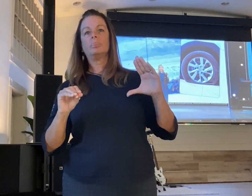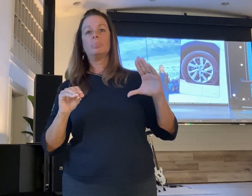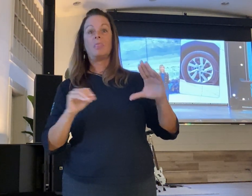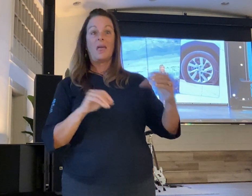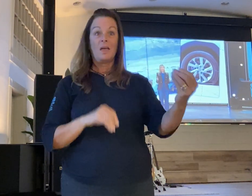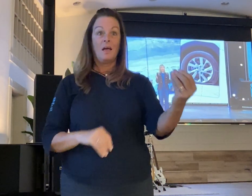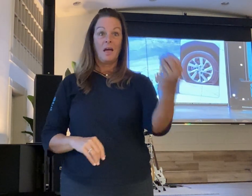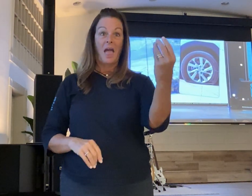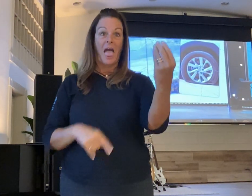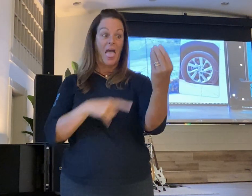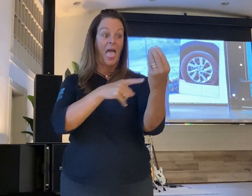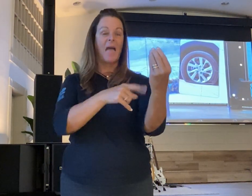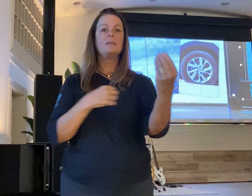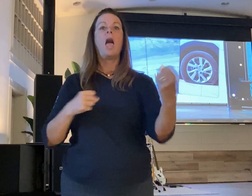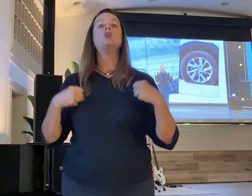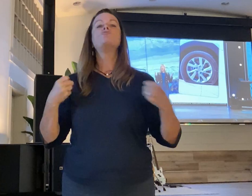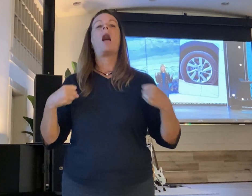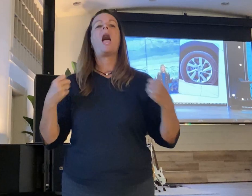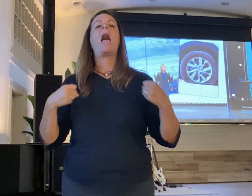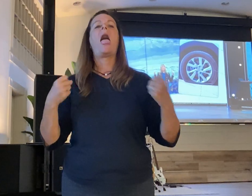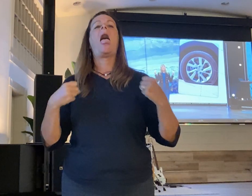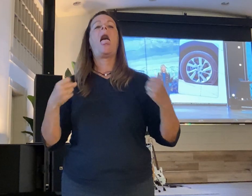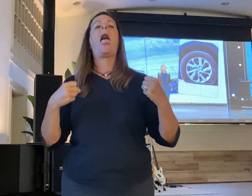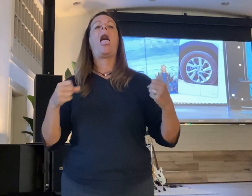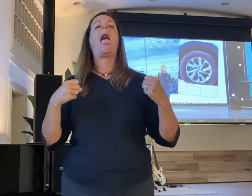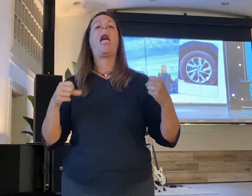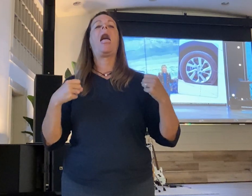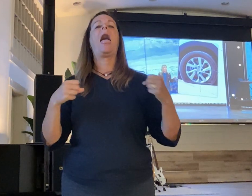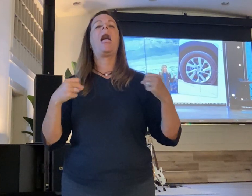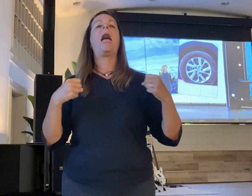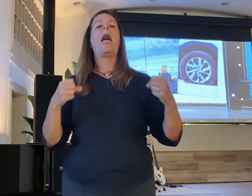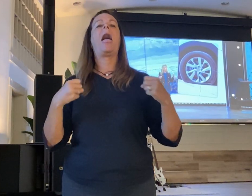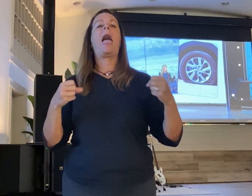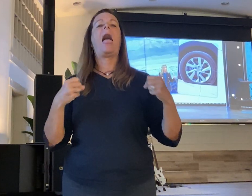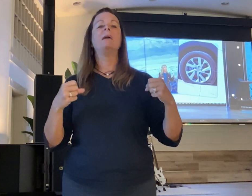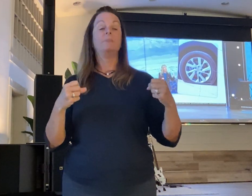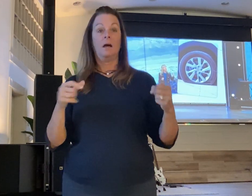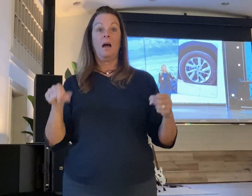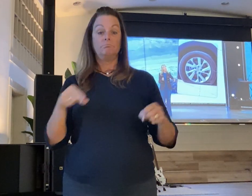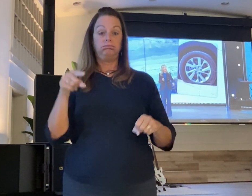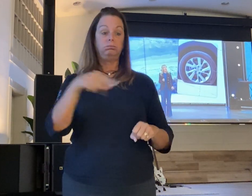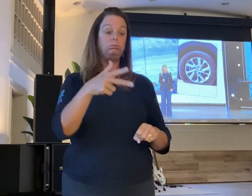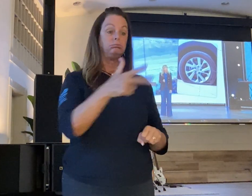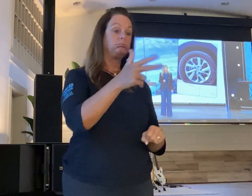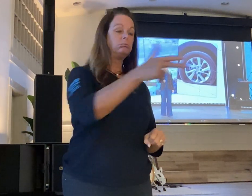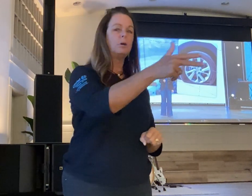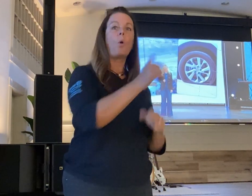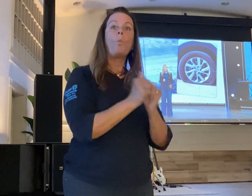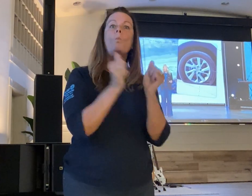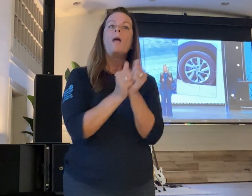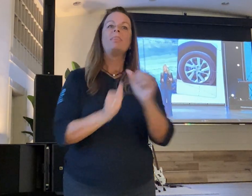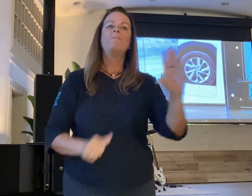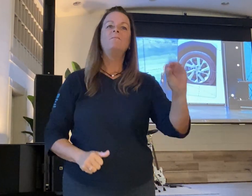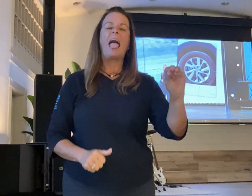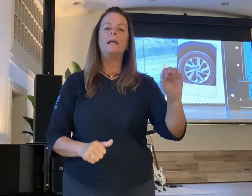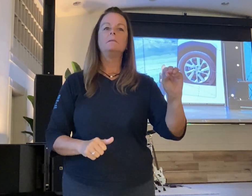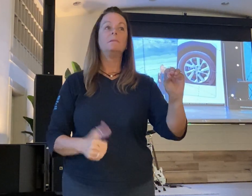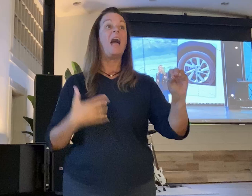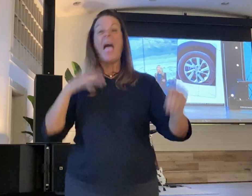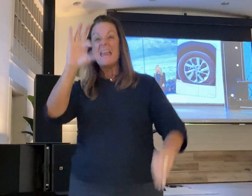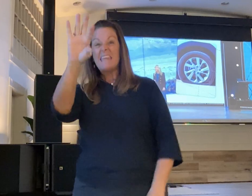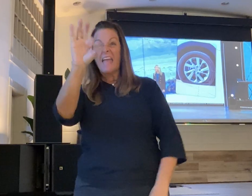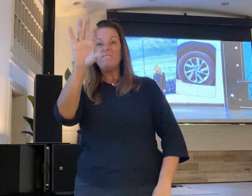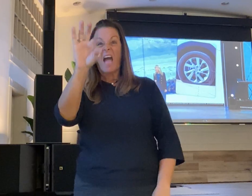flat tire. I had a flat tire. I could ride. I drove the entire way to church on a flat tire. I drive